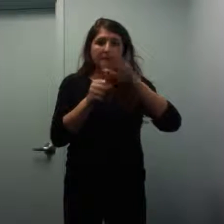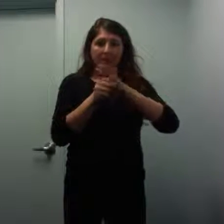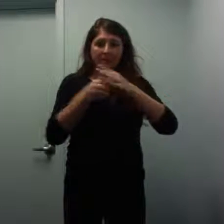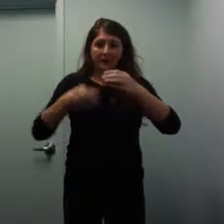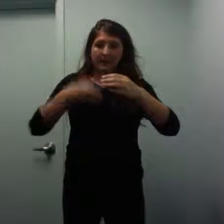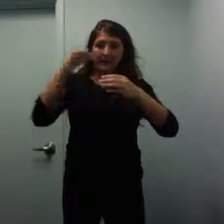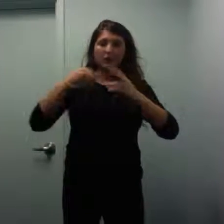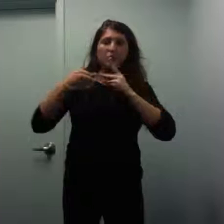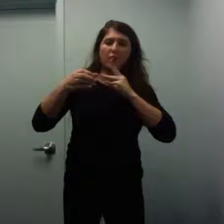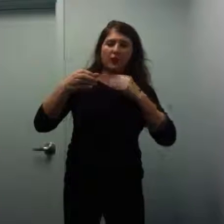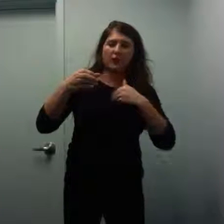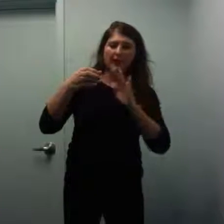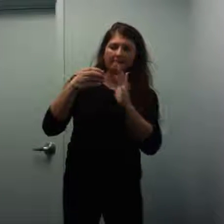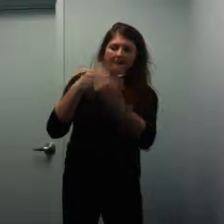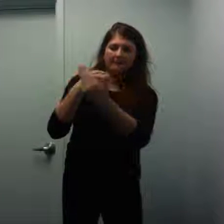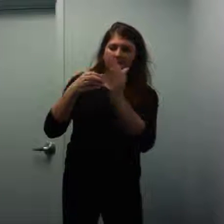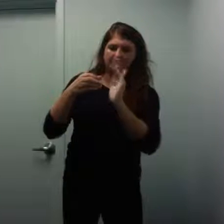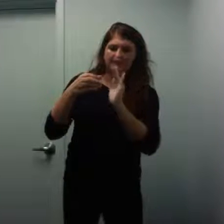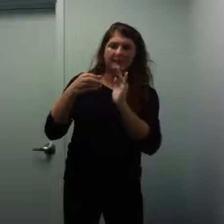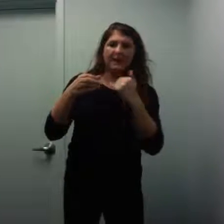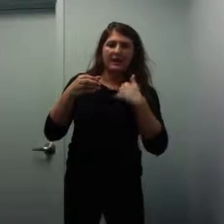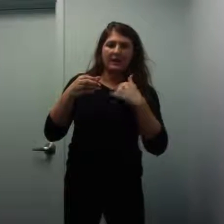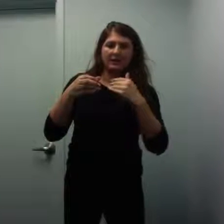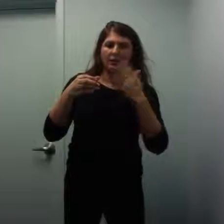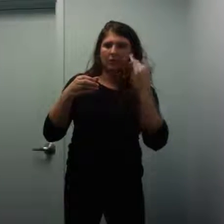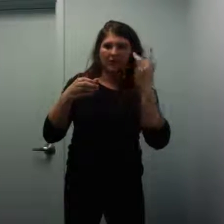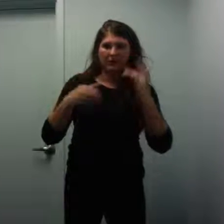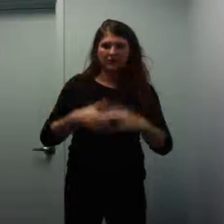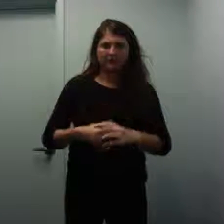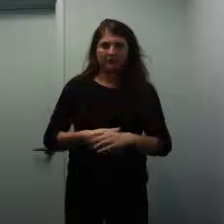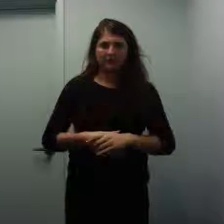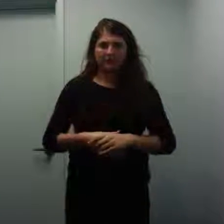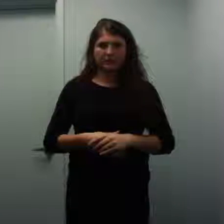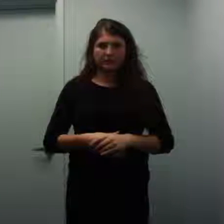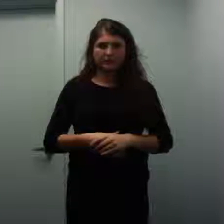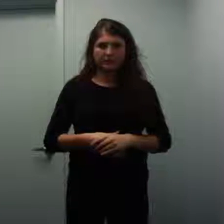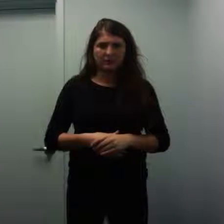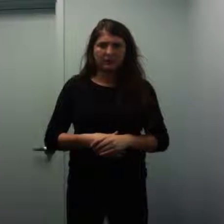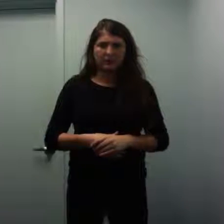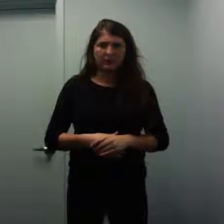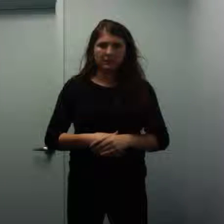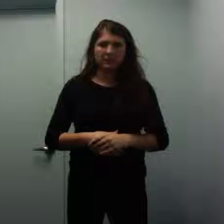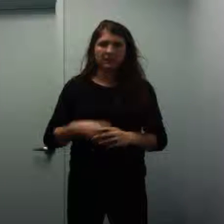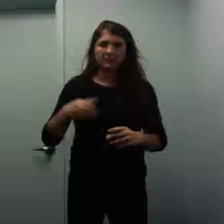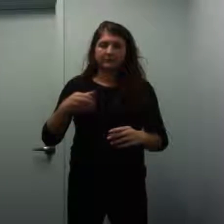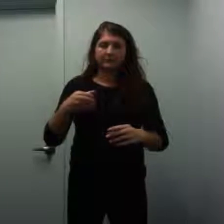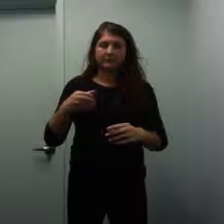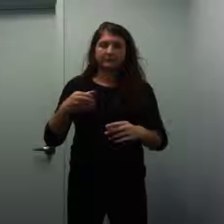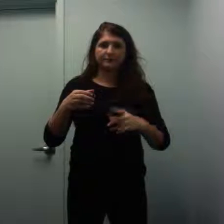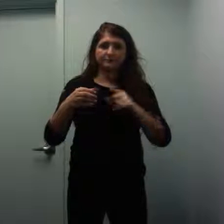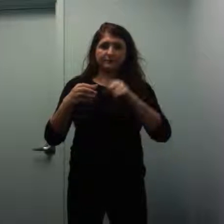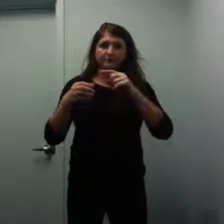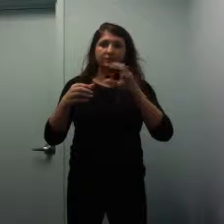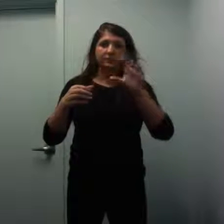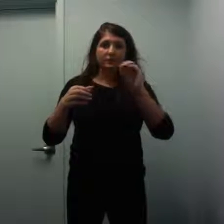Because it's cooler. What's that do to the air around the Pepsi can? It cools it, and the water vapor in that air around the Pepsi